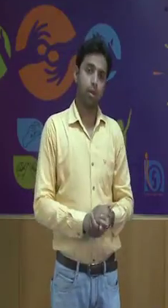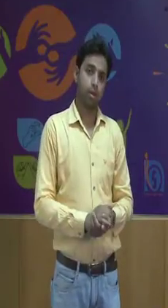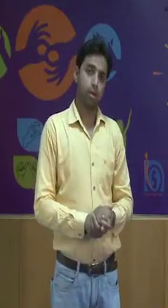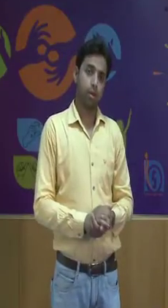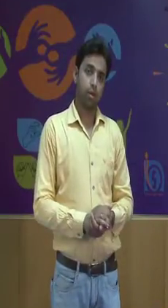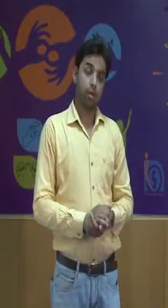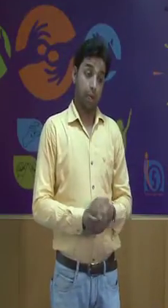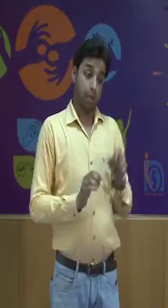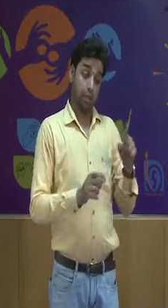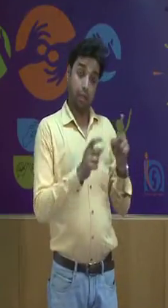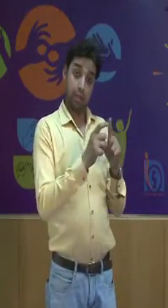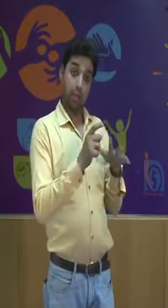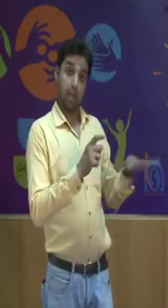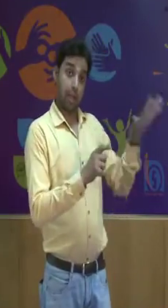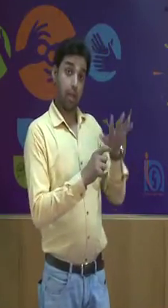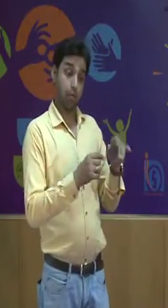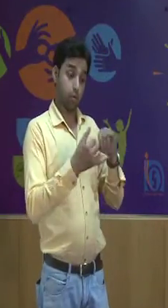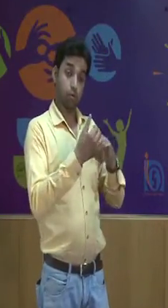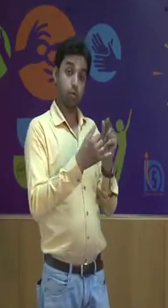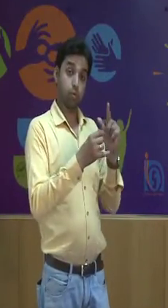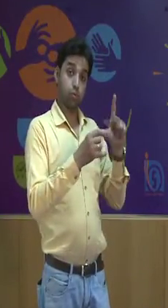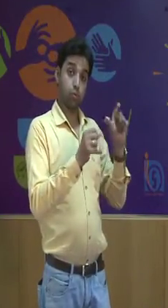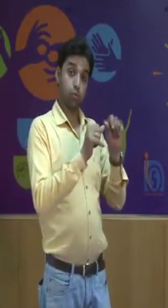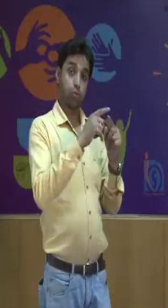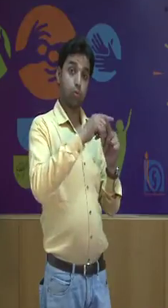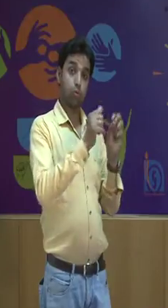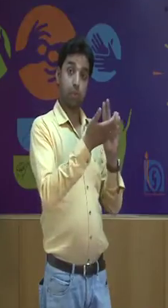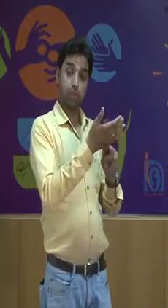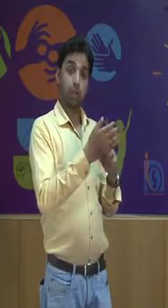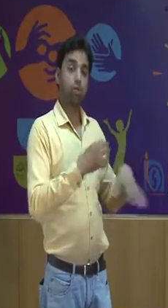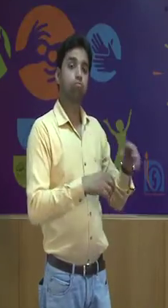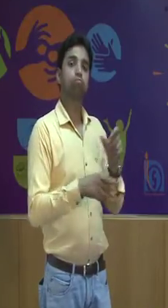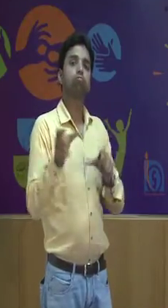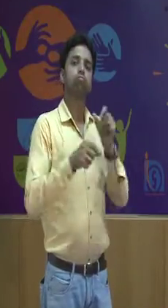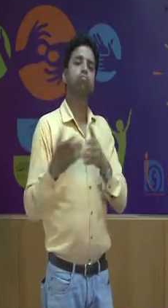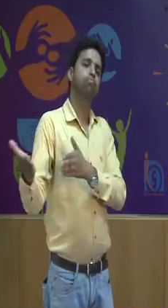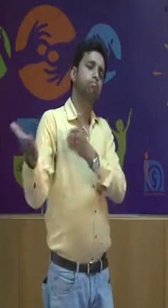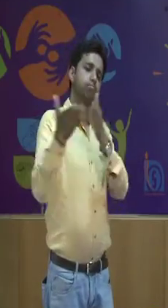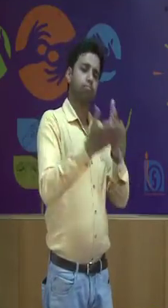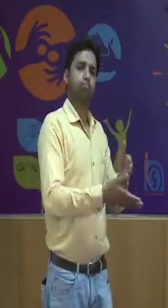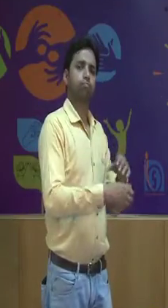as the Sultan of Delhi kept a large number of slaves